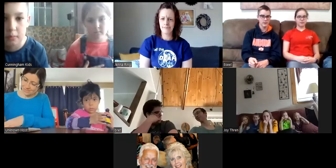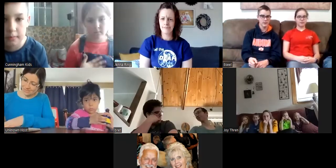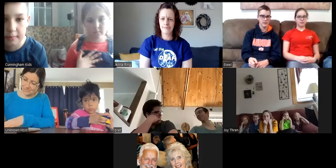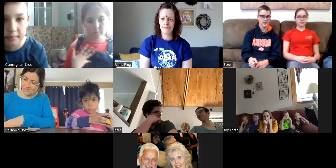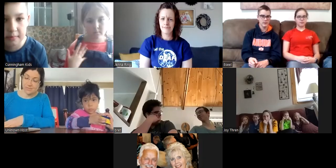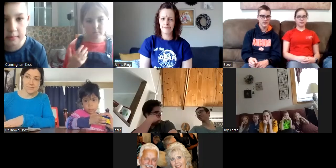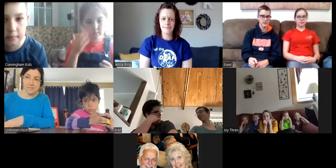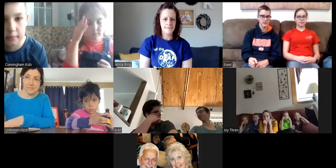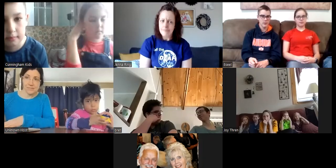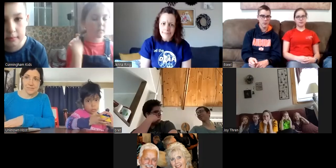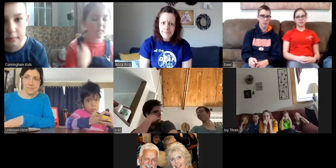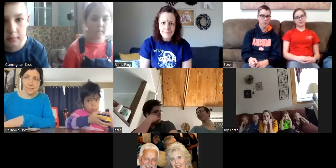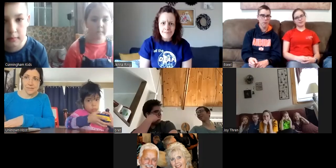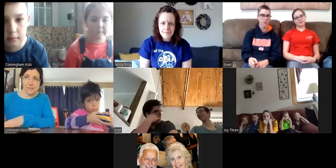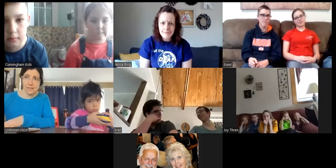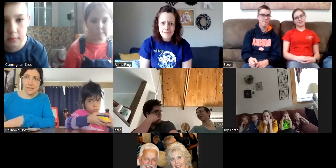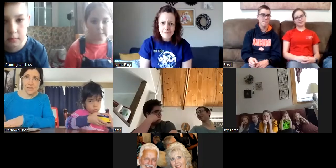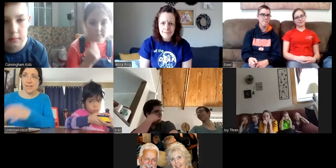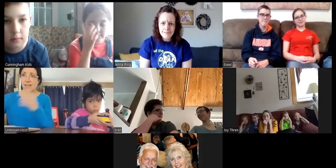now?